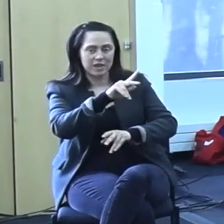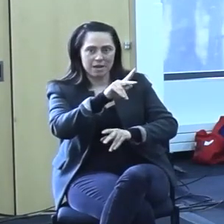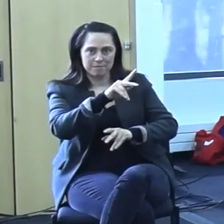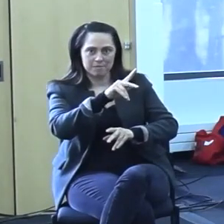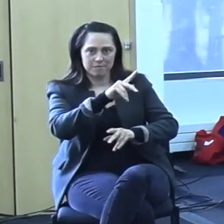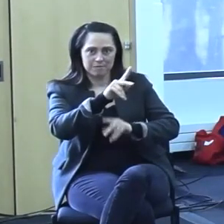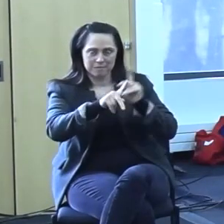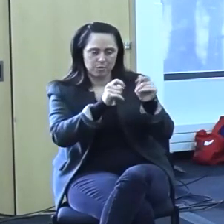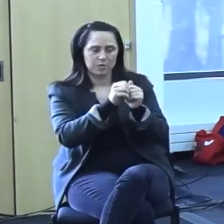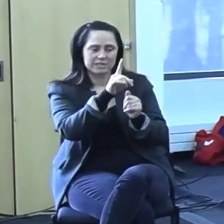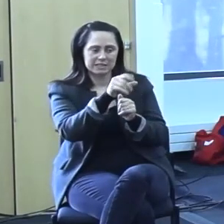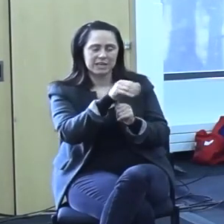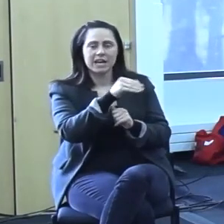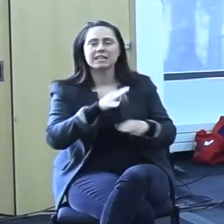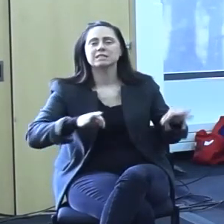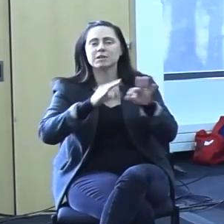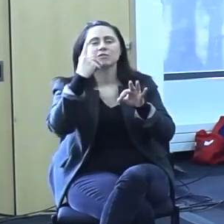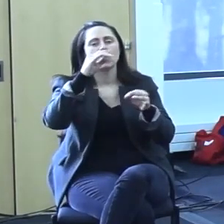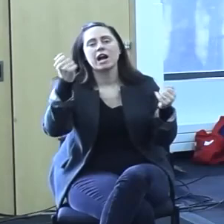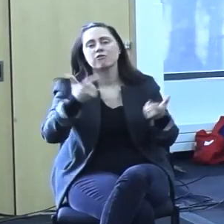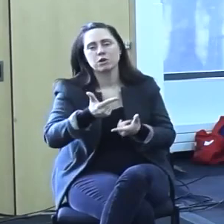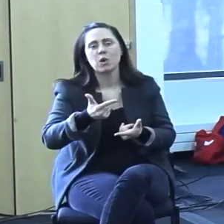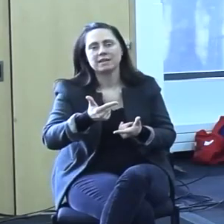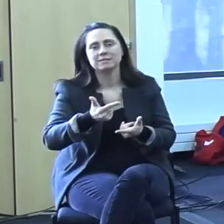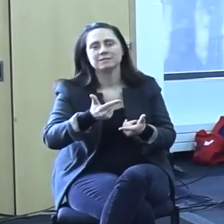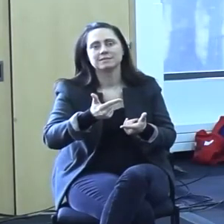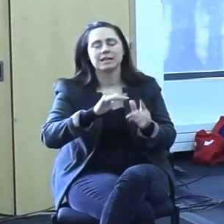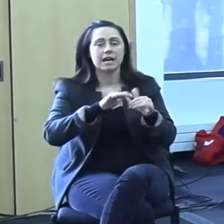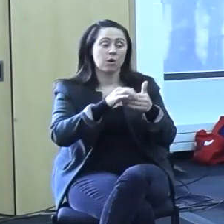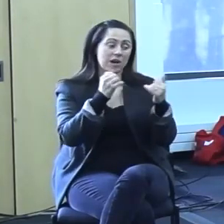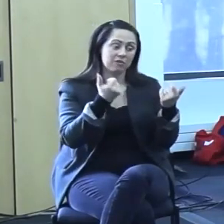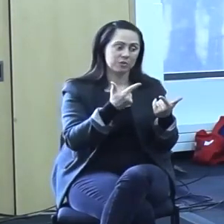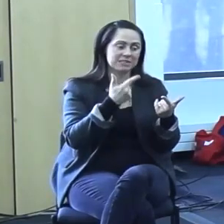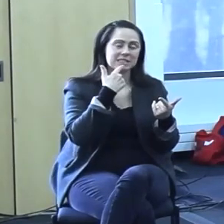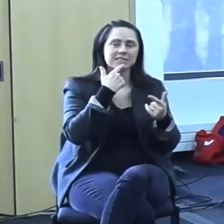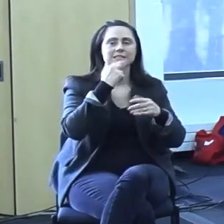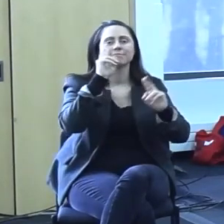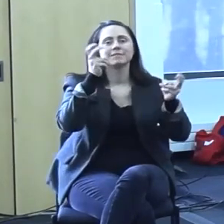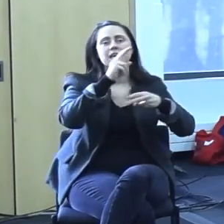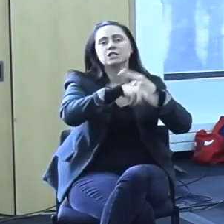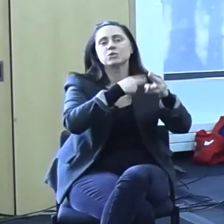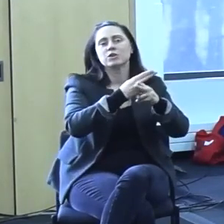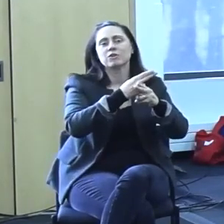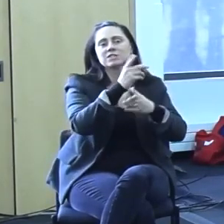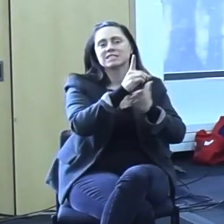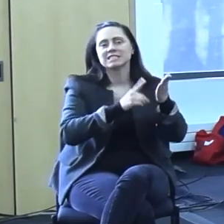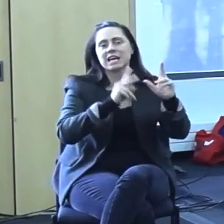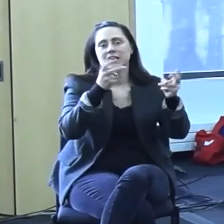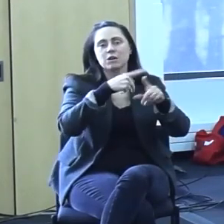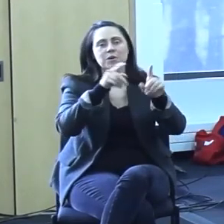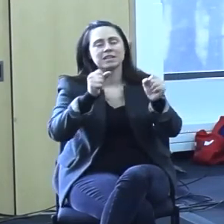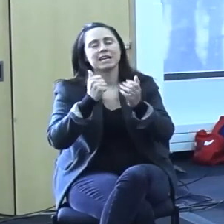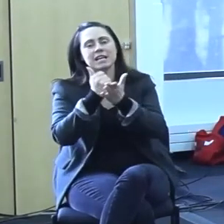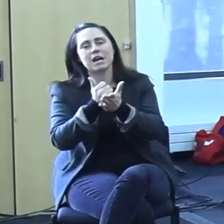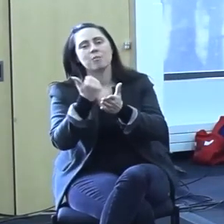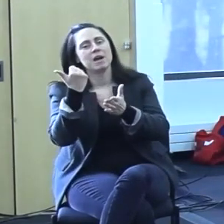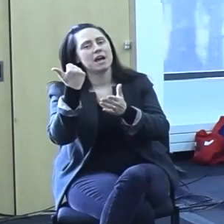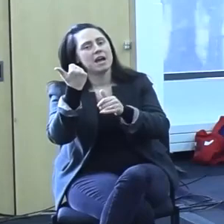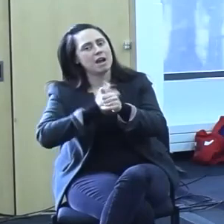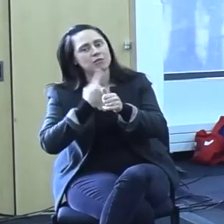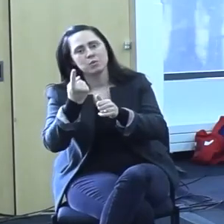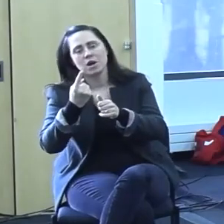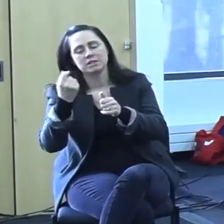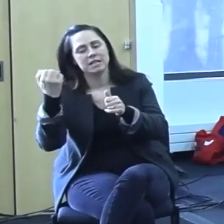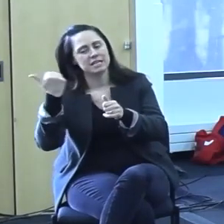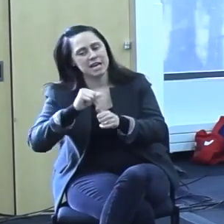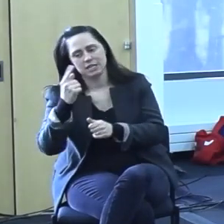it's beneficial for everyone, how everyone says it's universal design, but it can help anyone in anyone's situation.